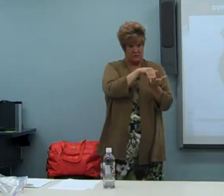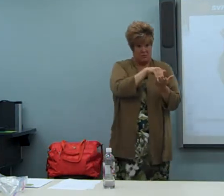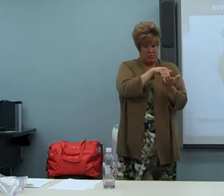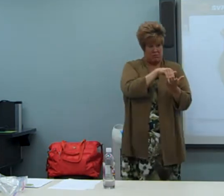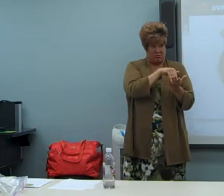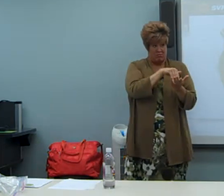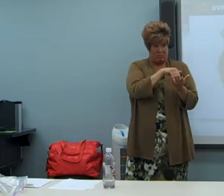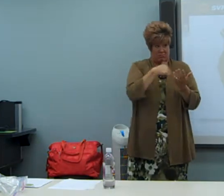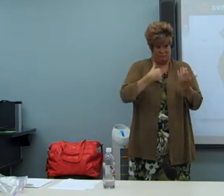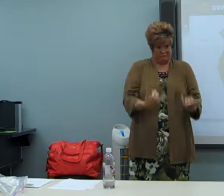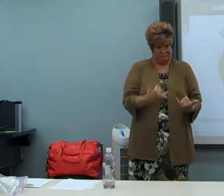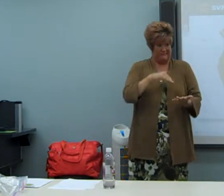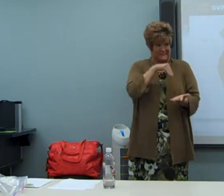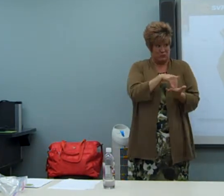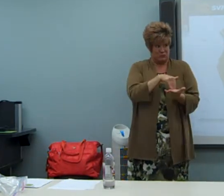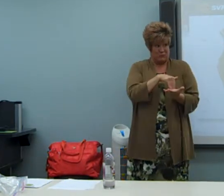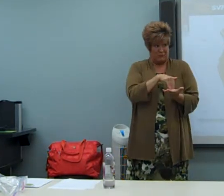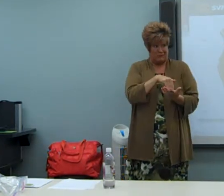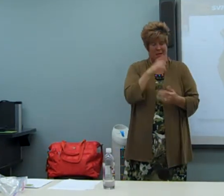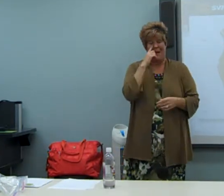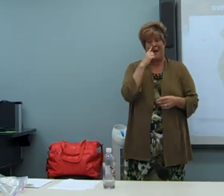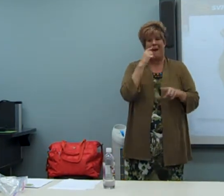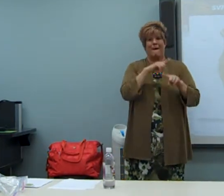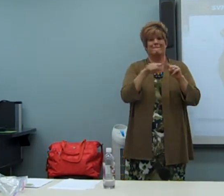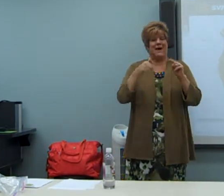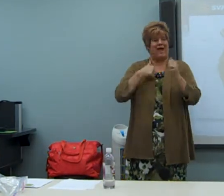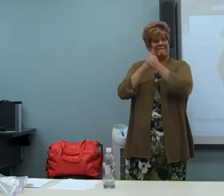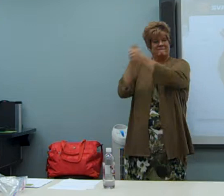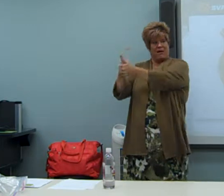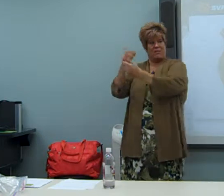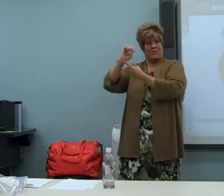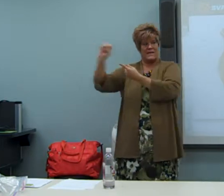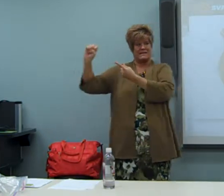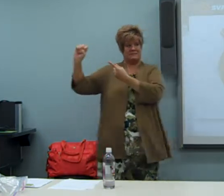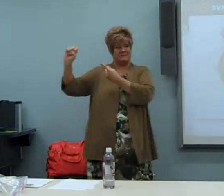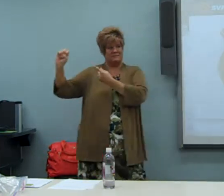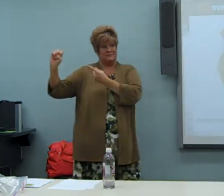Before, it made sense to me, but now I'm really not sure. I mean, it was central.